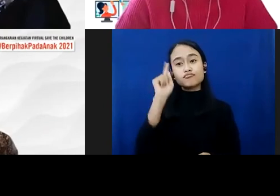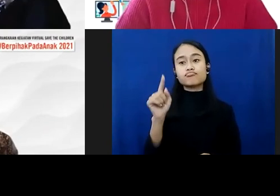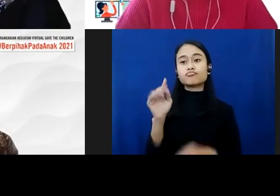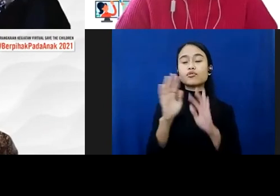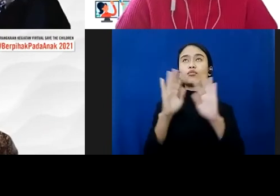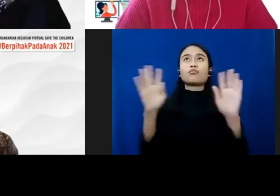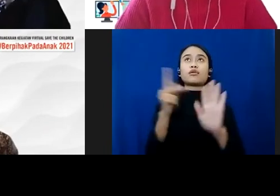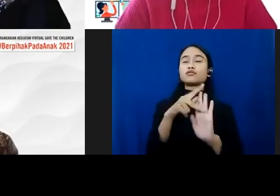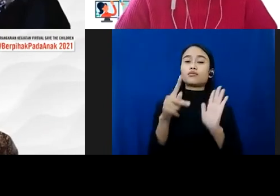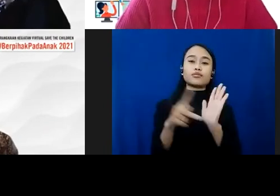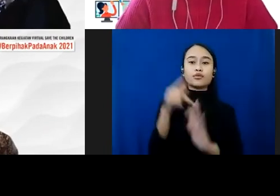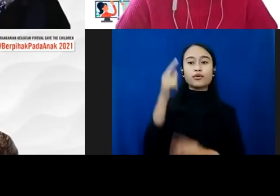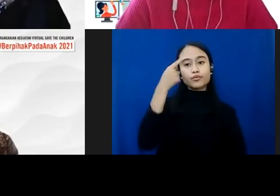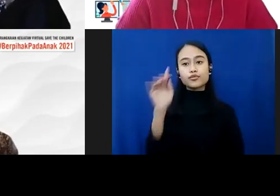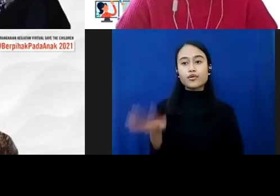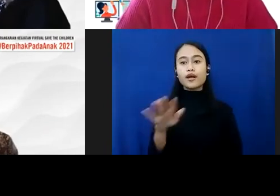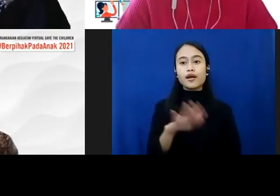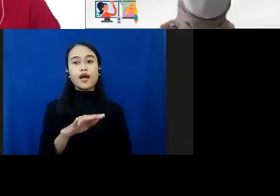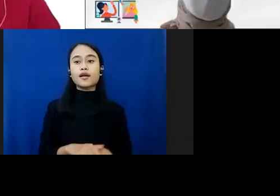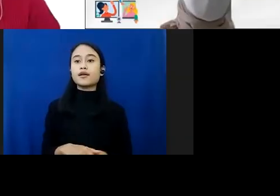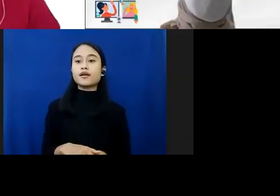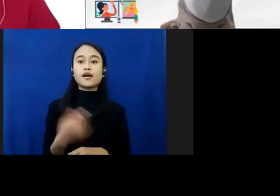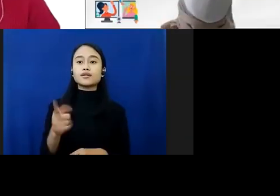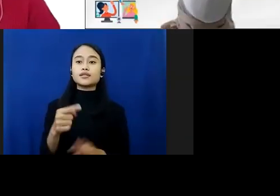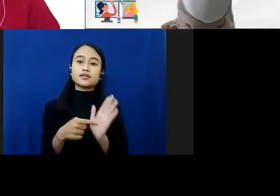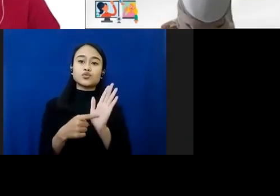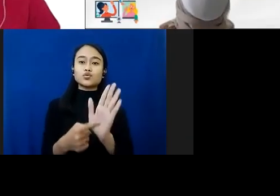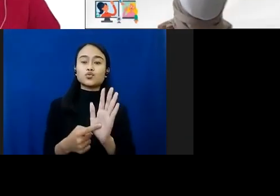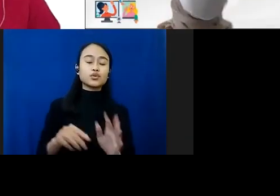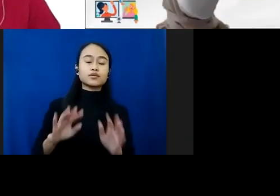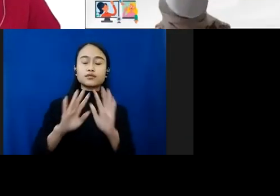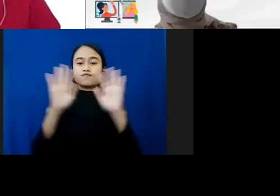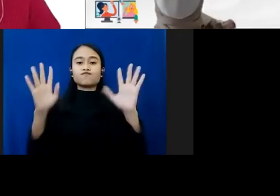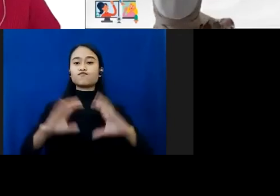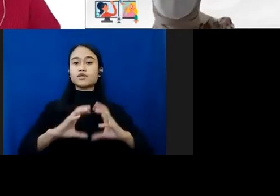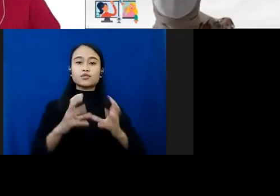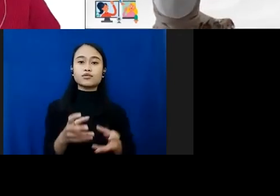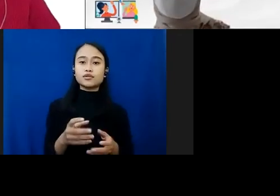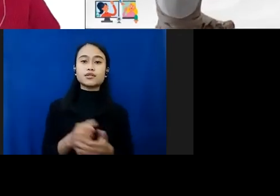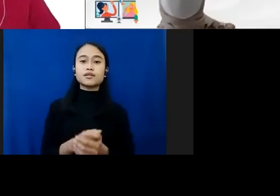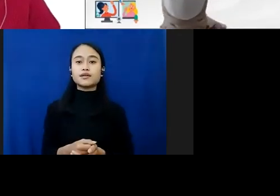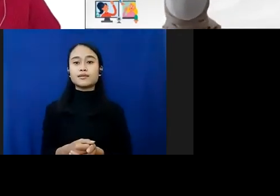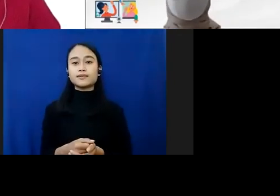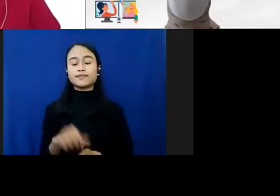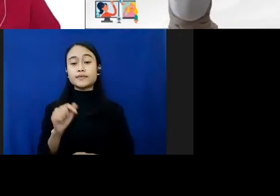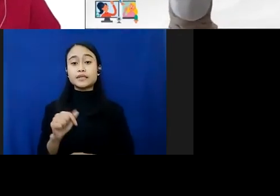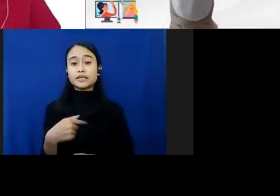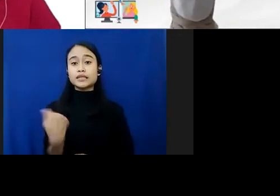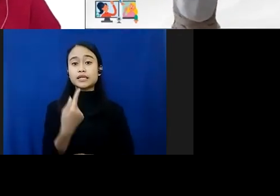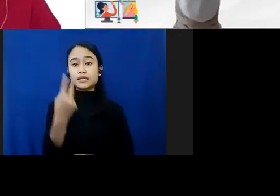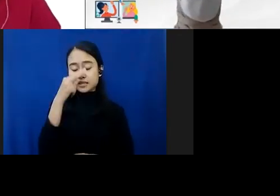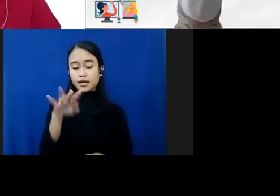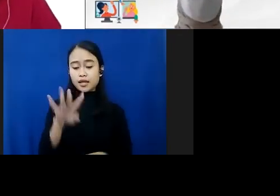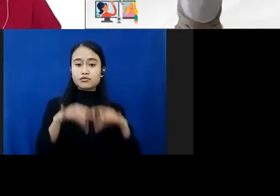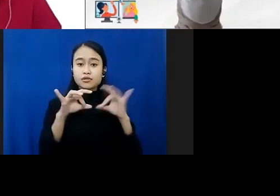programs that I mentioned in countries all over the world. Even here in Australia we work in very remote